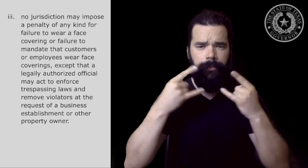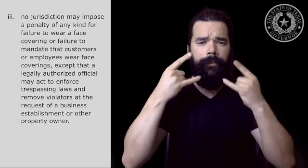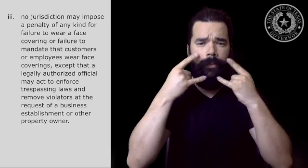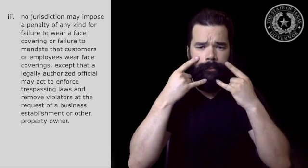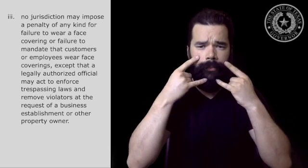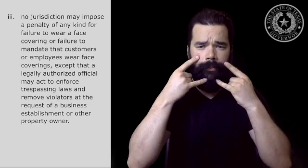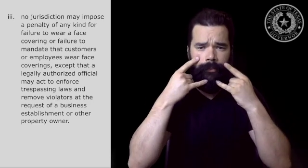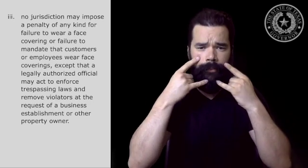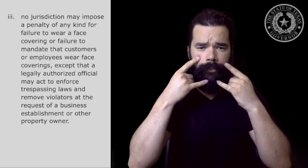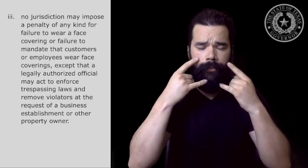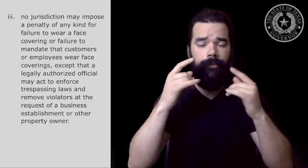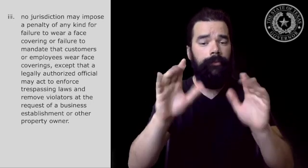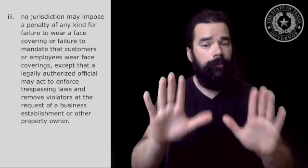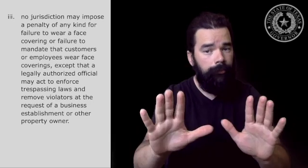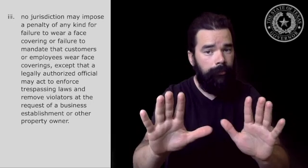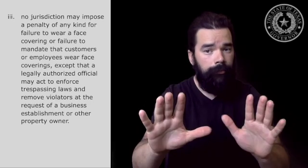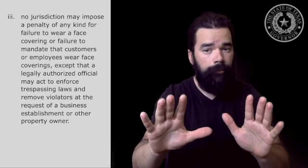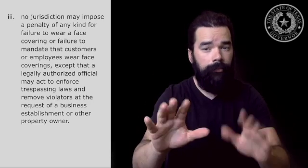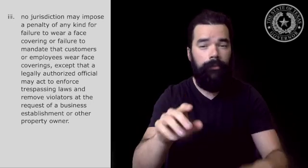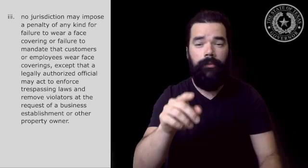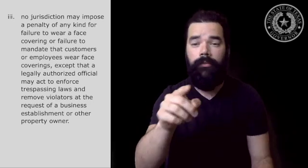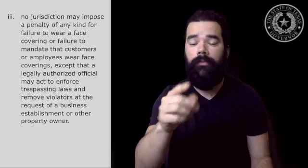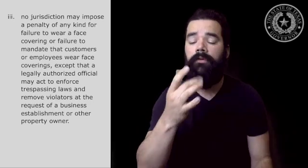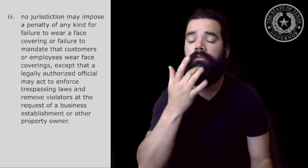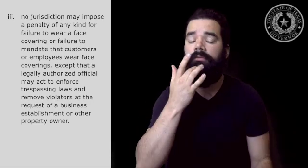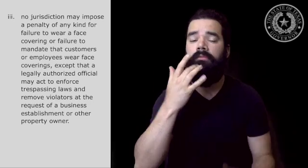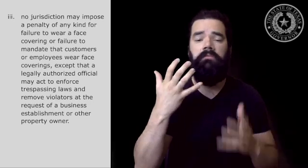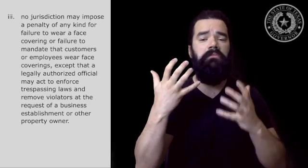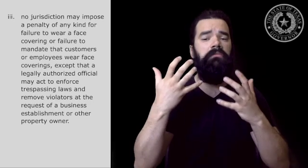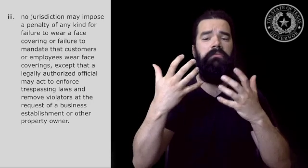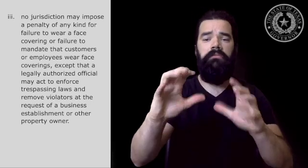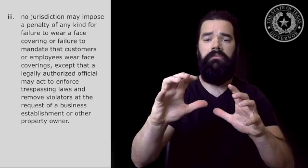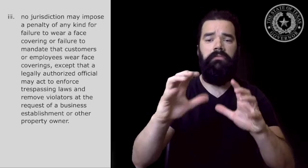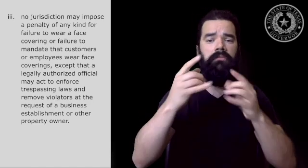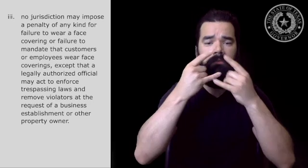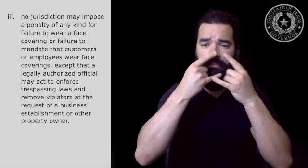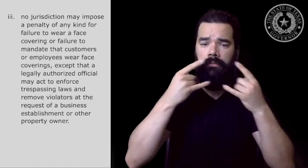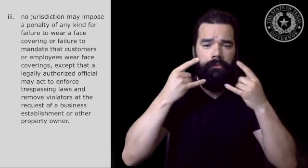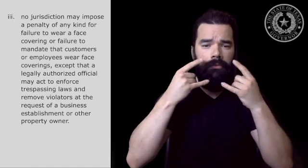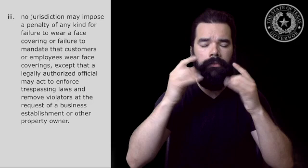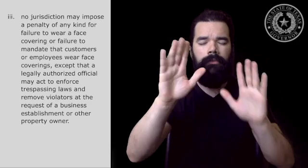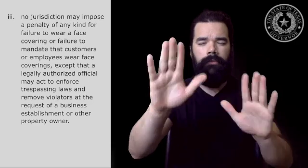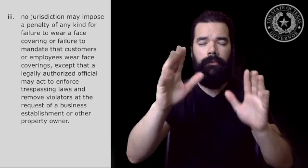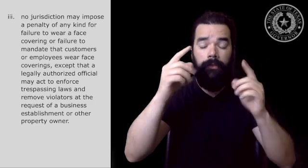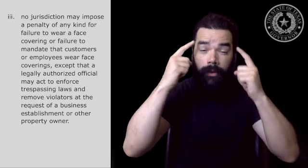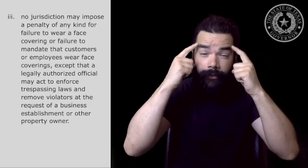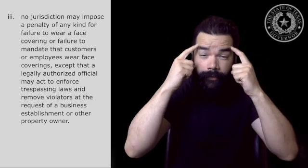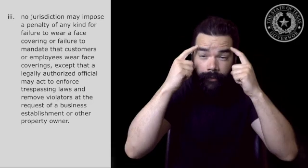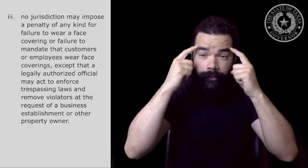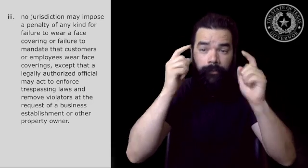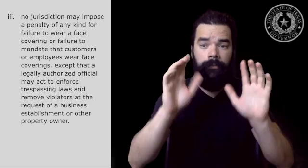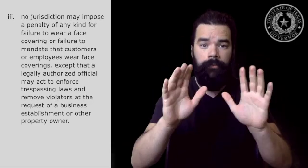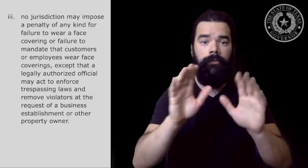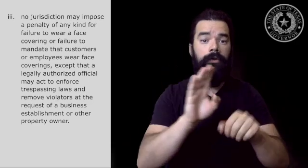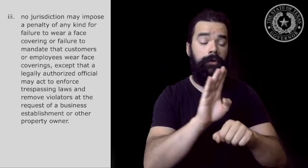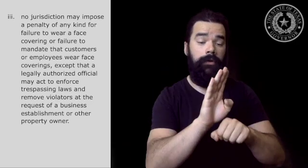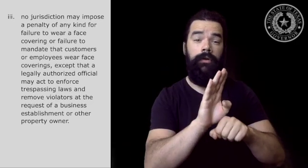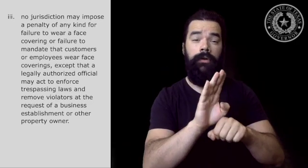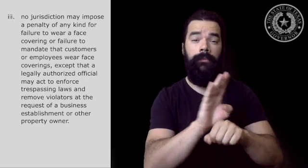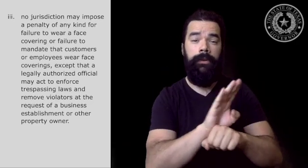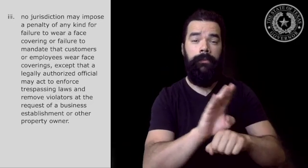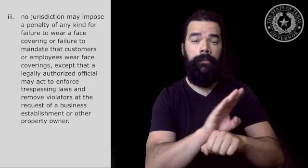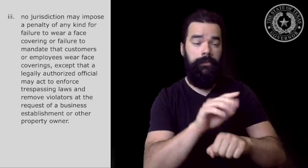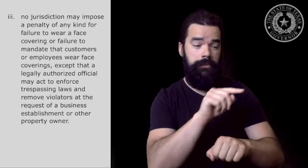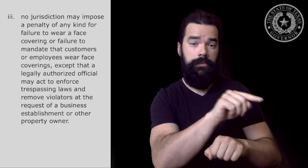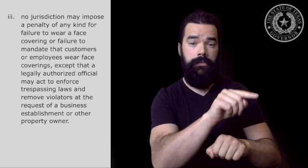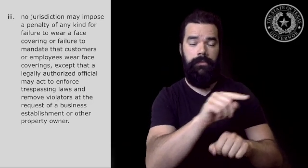or failure to mandate that customers or employees wear face coverings, except that a legally